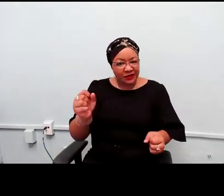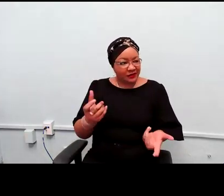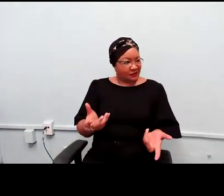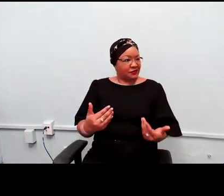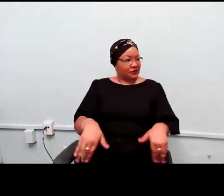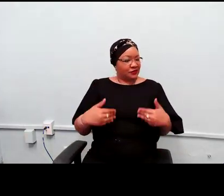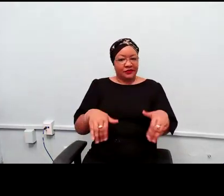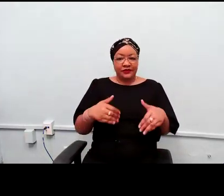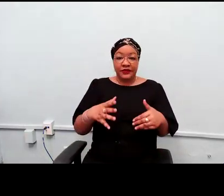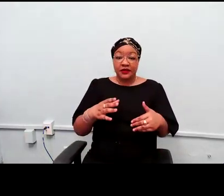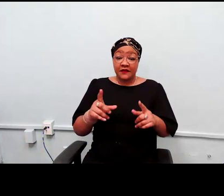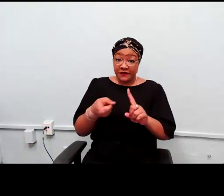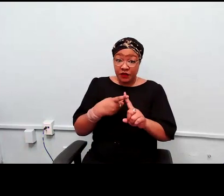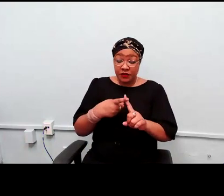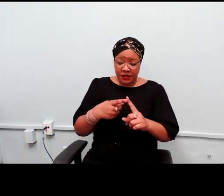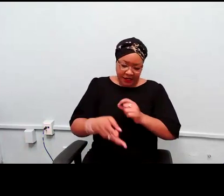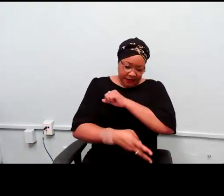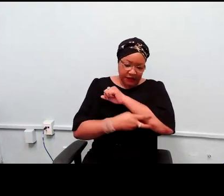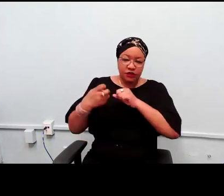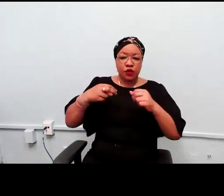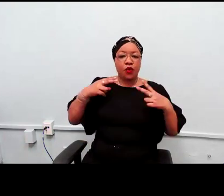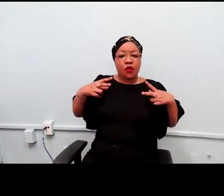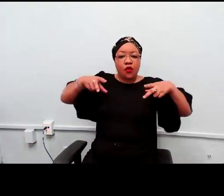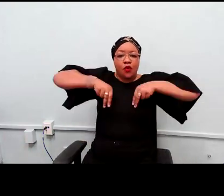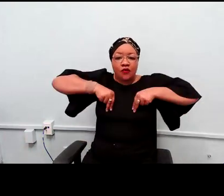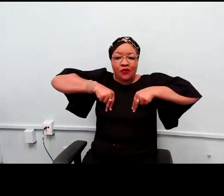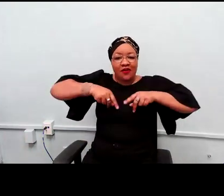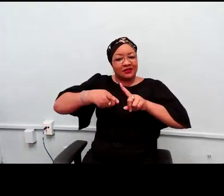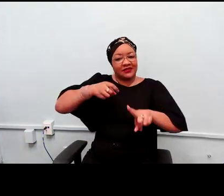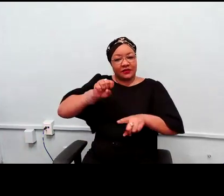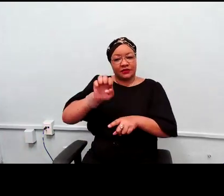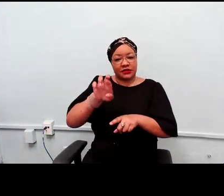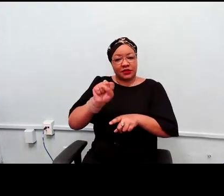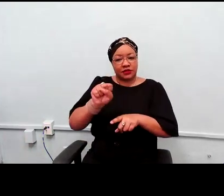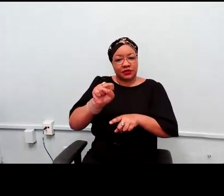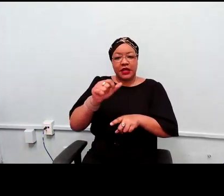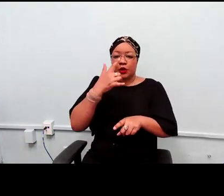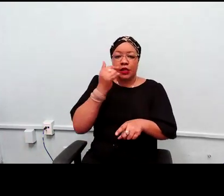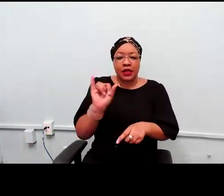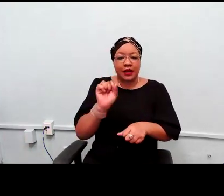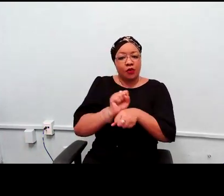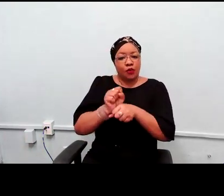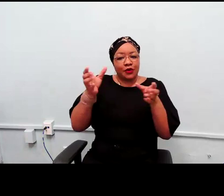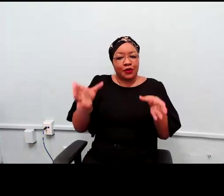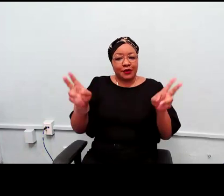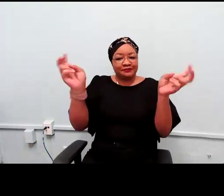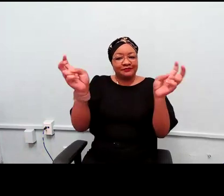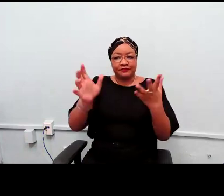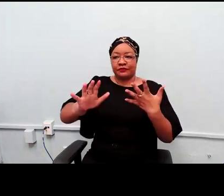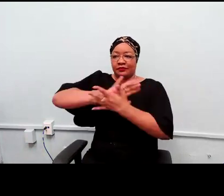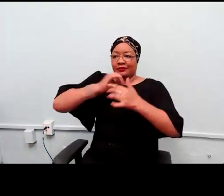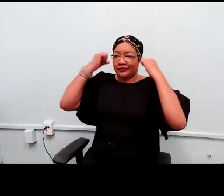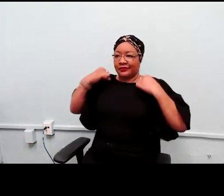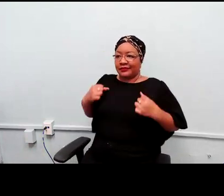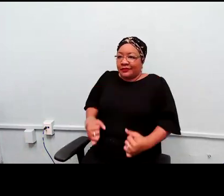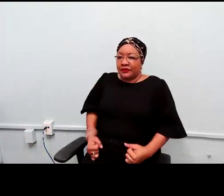pair of overalls from Sears that looked just like the guys that wore them at the Montgomery Ward's warehouse. Then he sewed